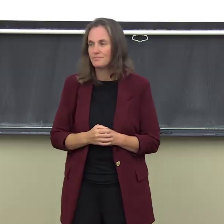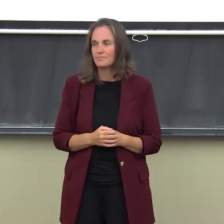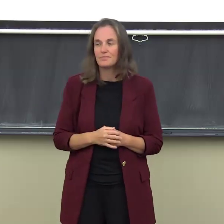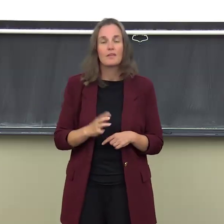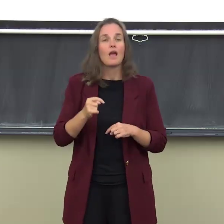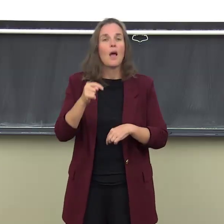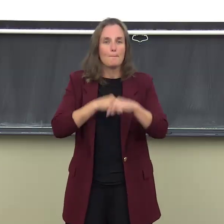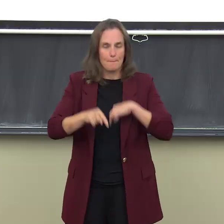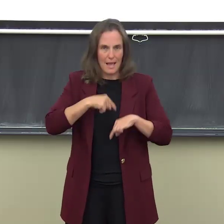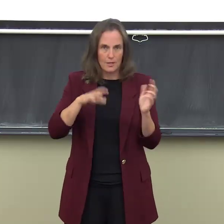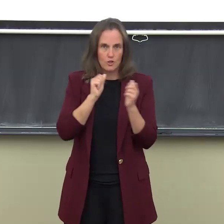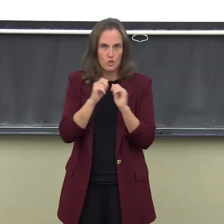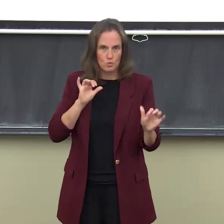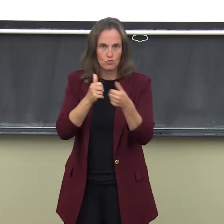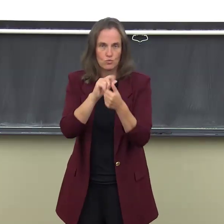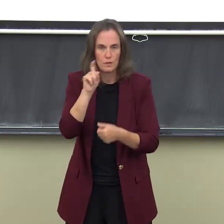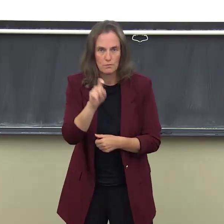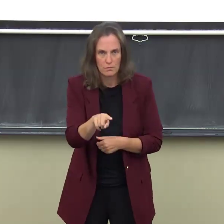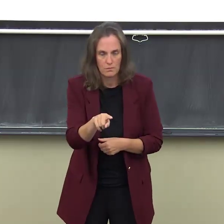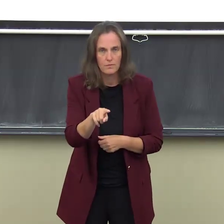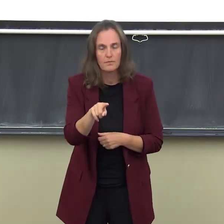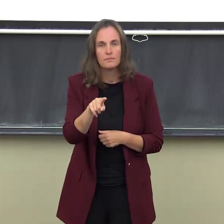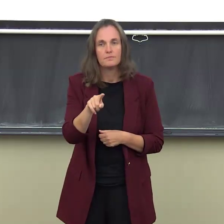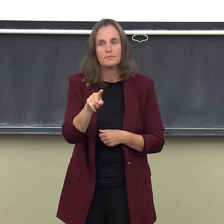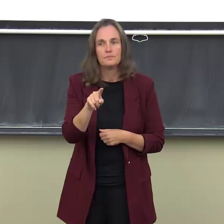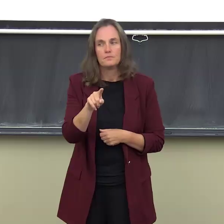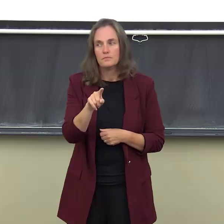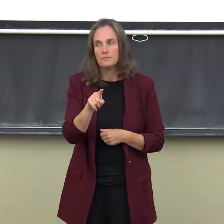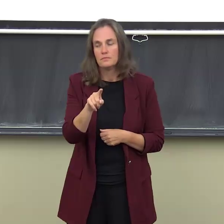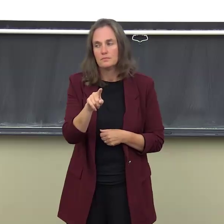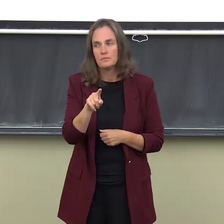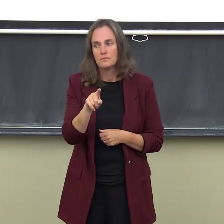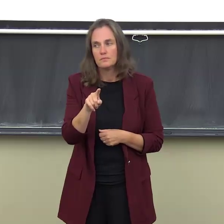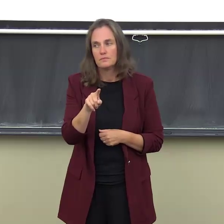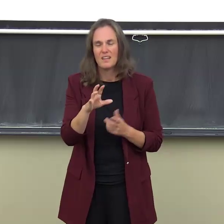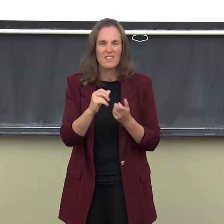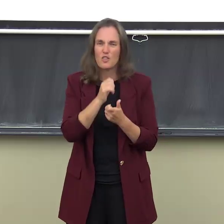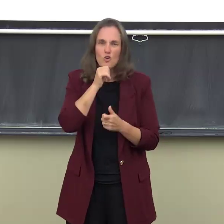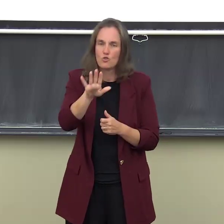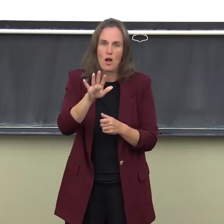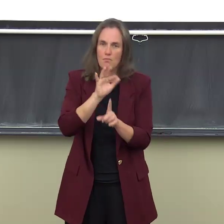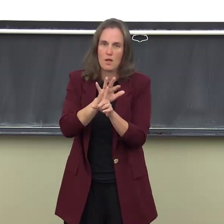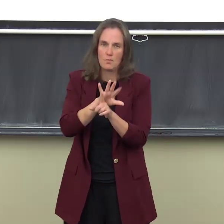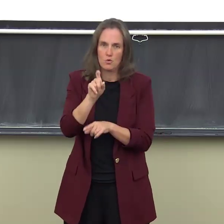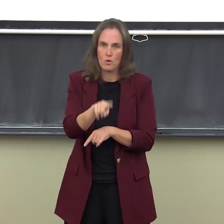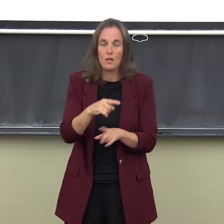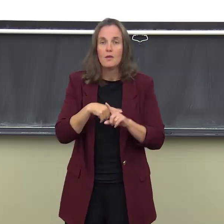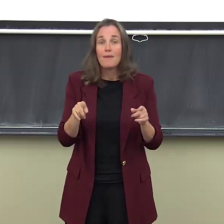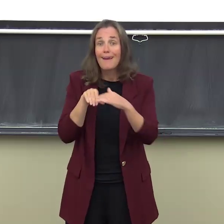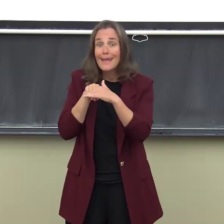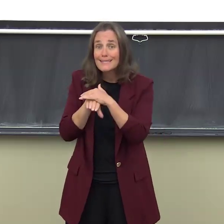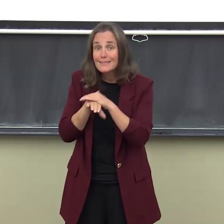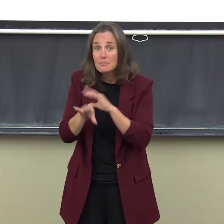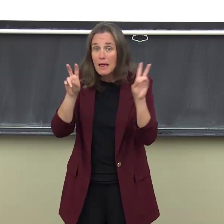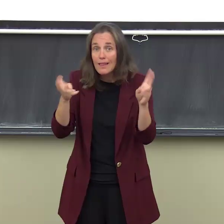back to sand in the gears and the questions, they're not necessarily mainstream questions, but I think accessibility